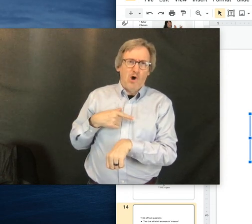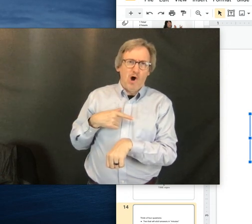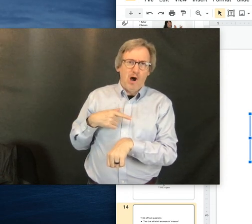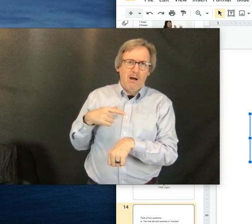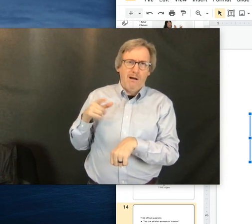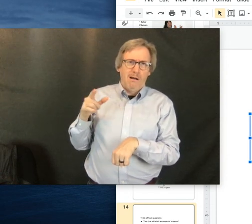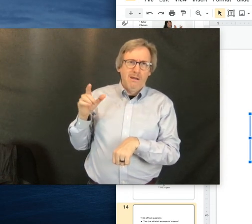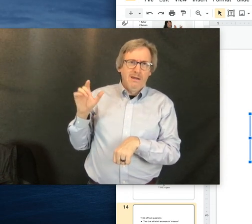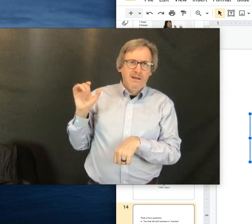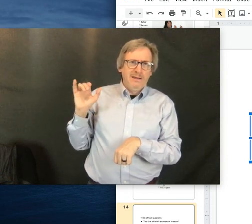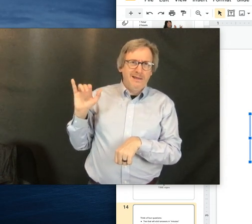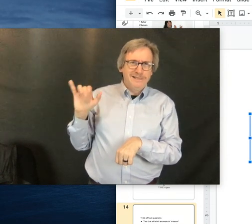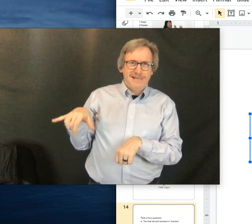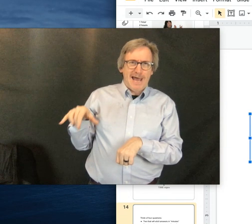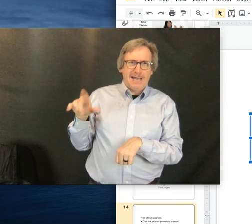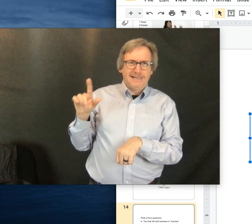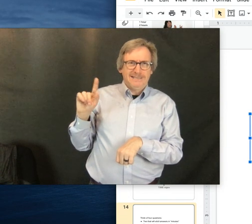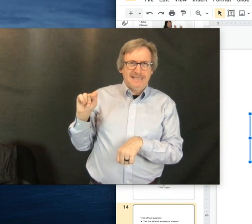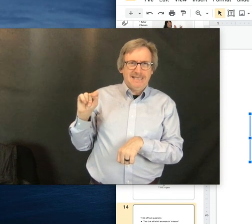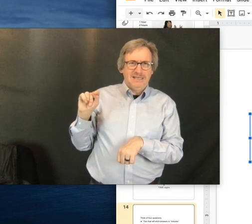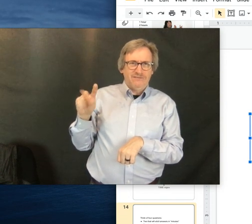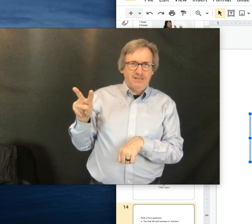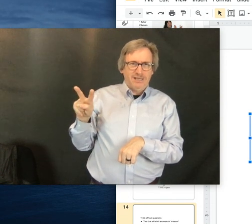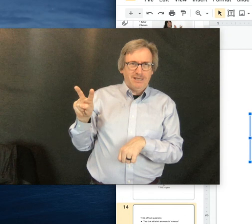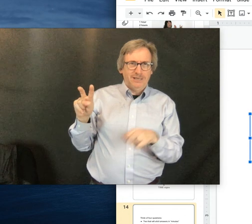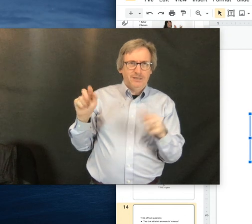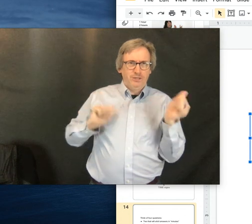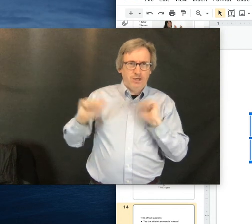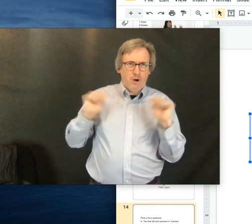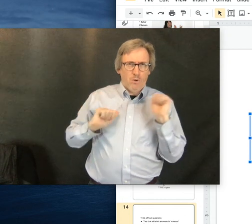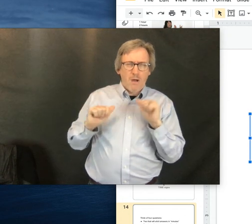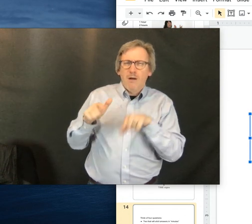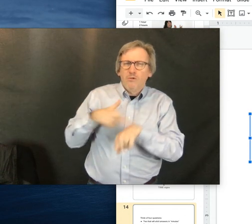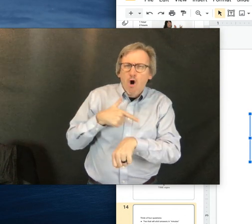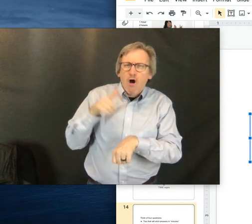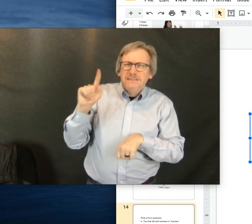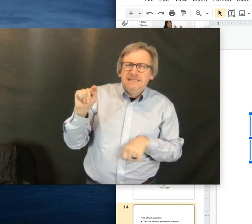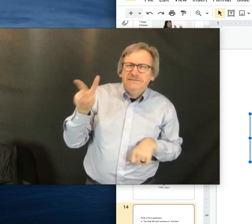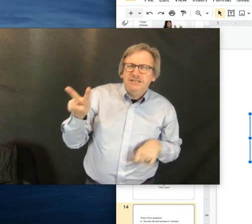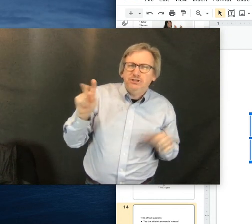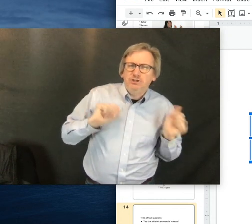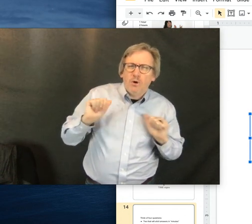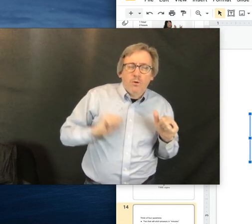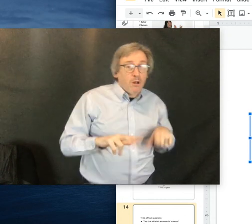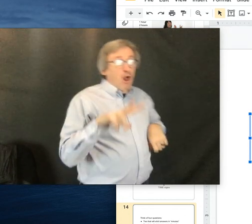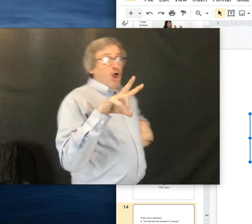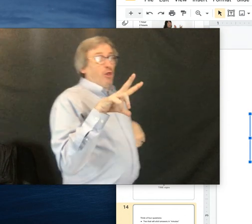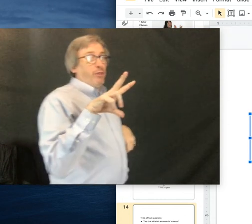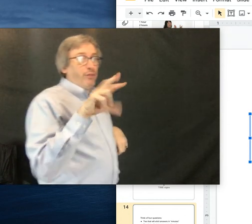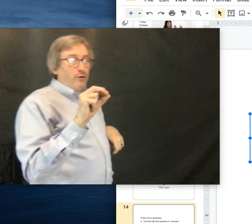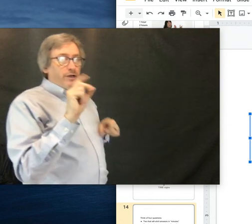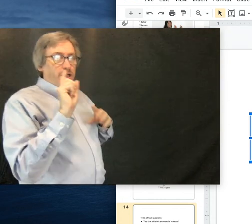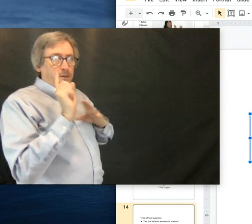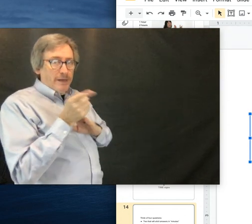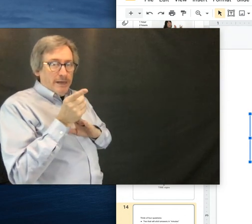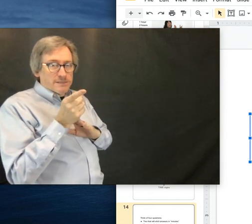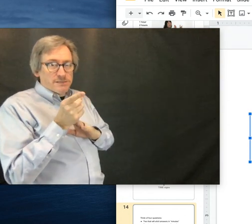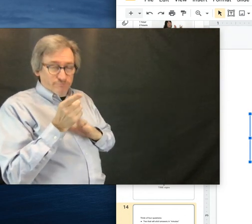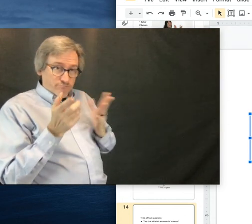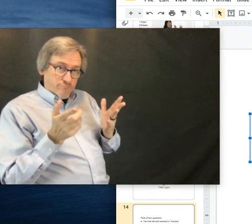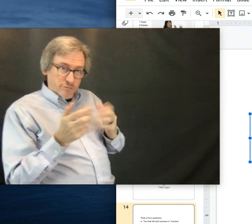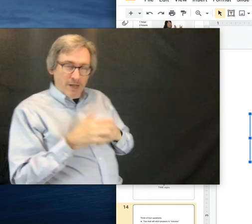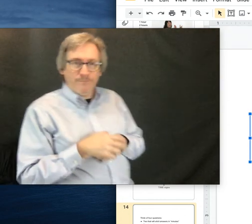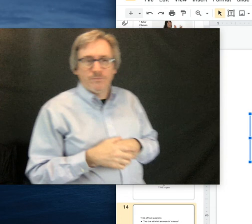how long is that TV show? TV show. 30